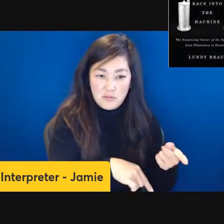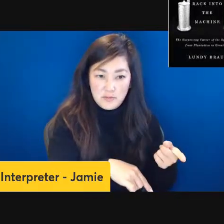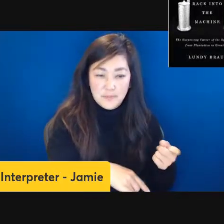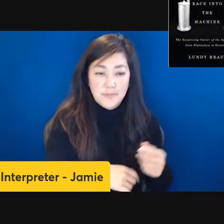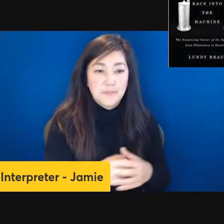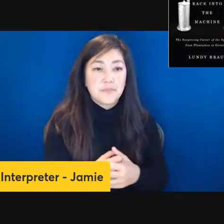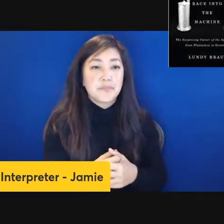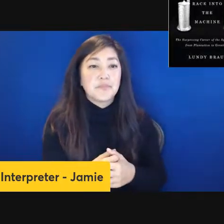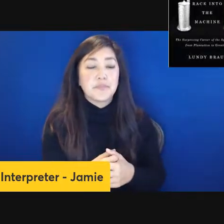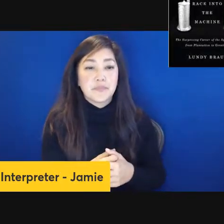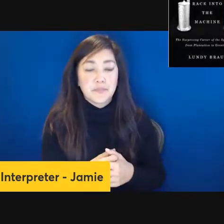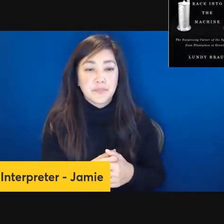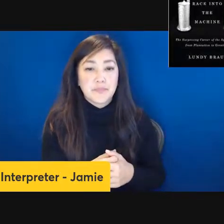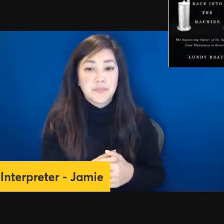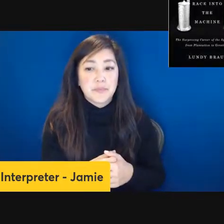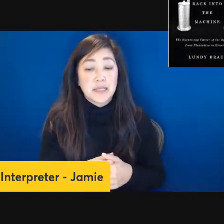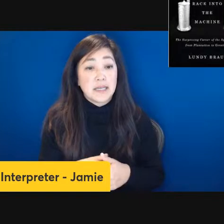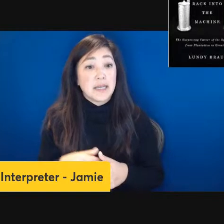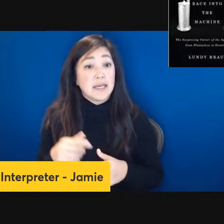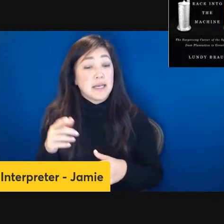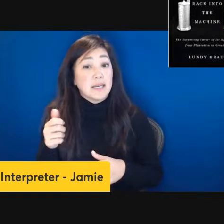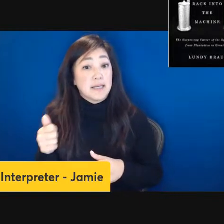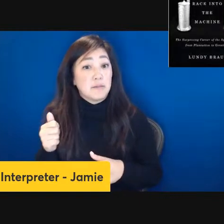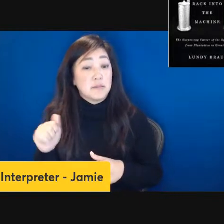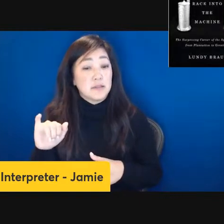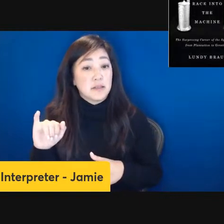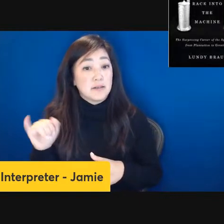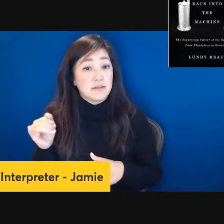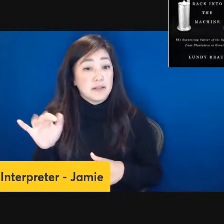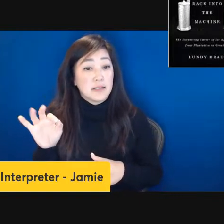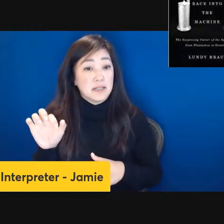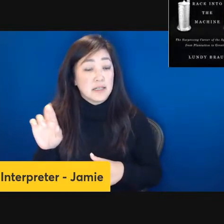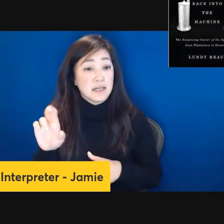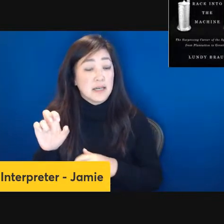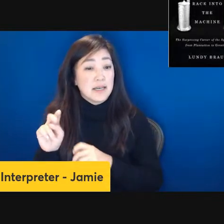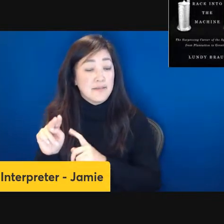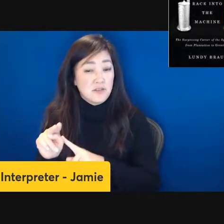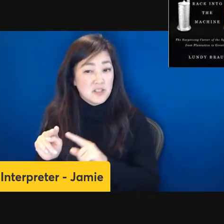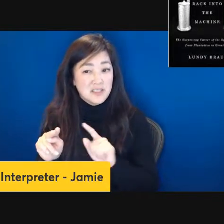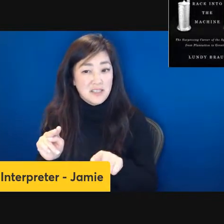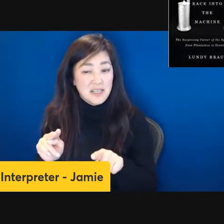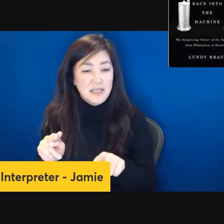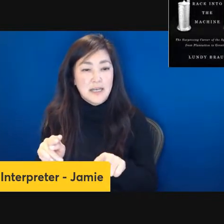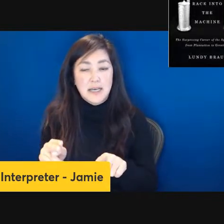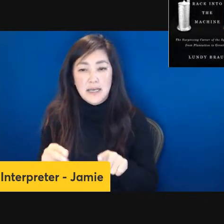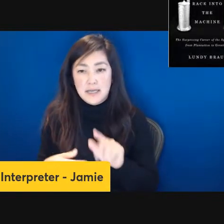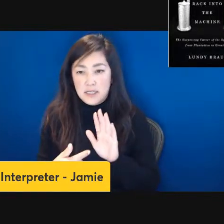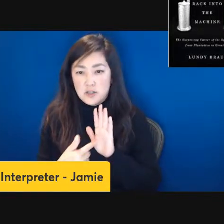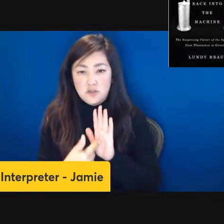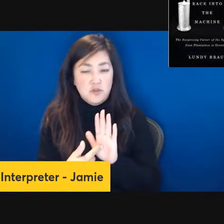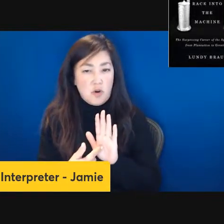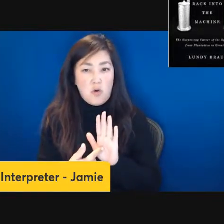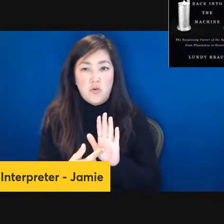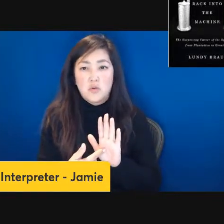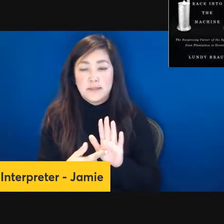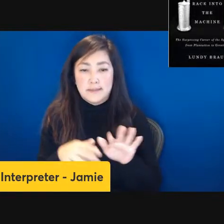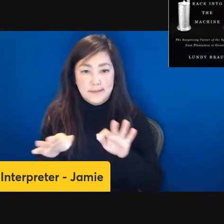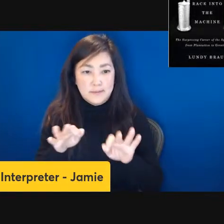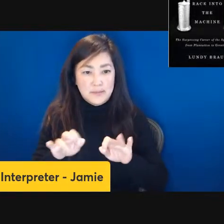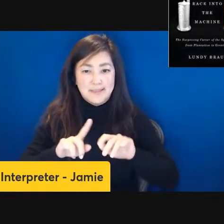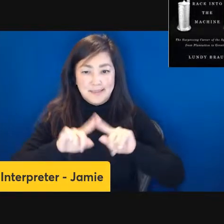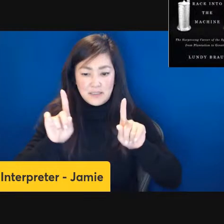To Jefferson, he recounted, just tons of kinds of differences, but I think